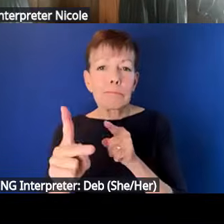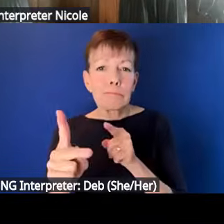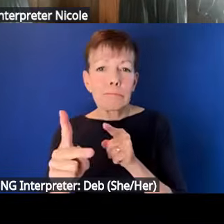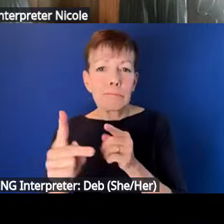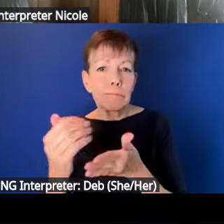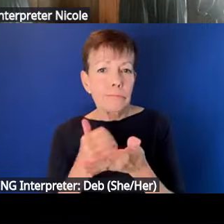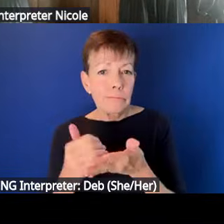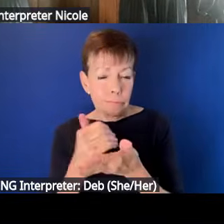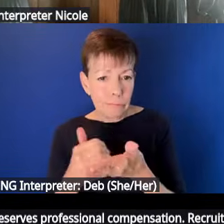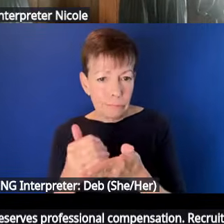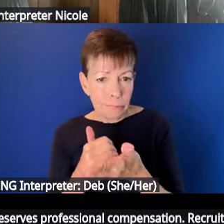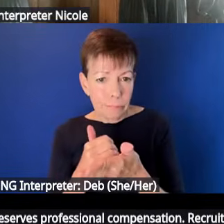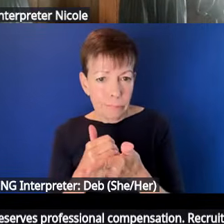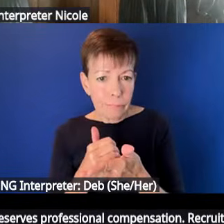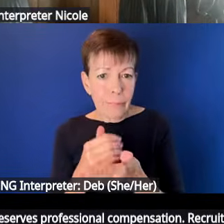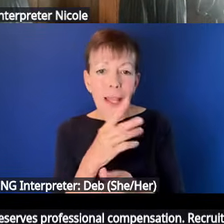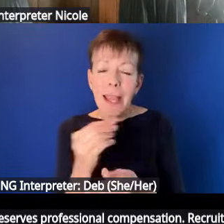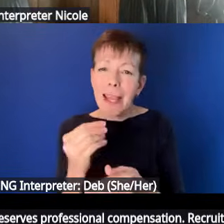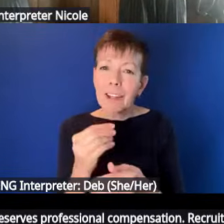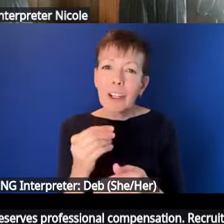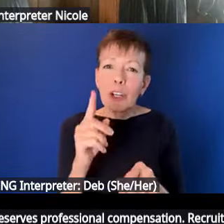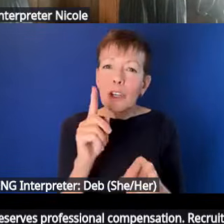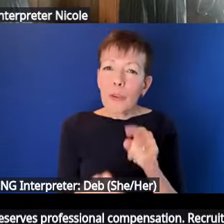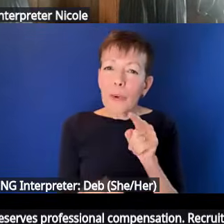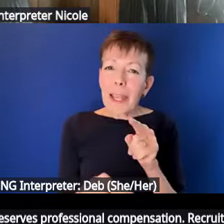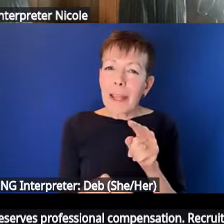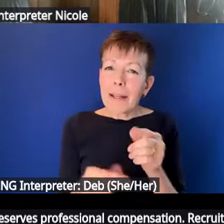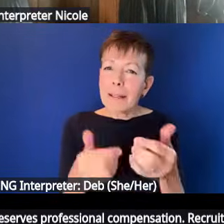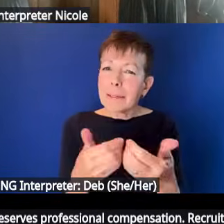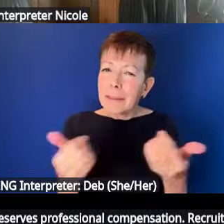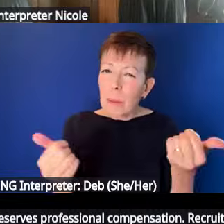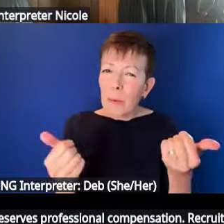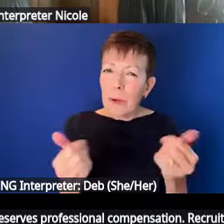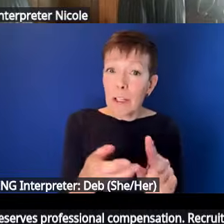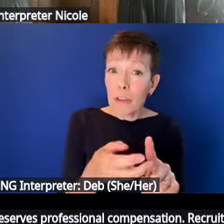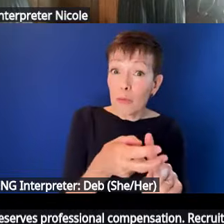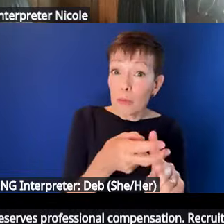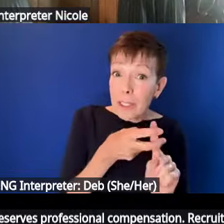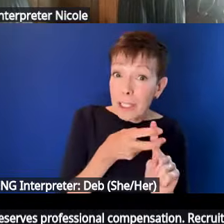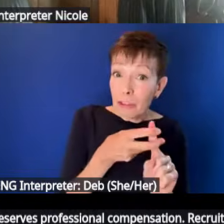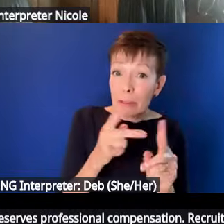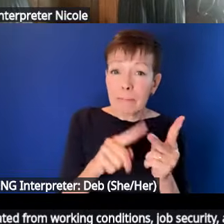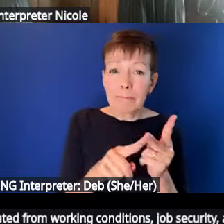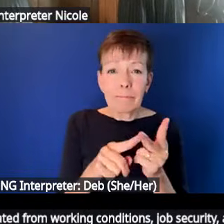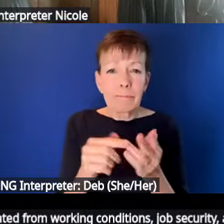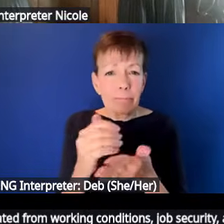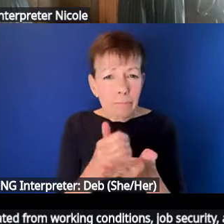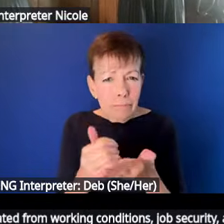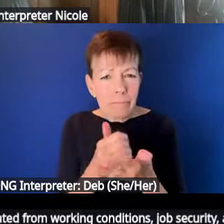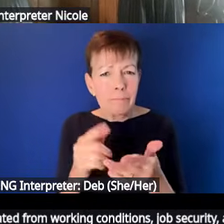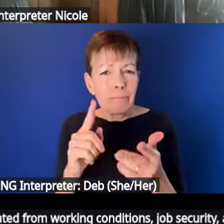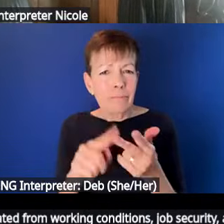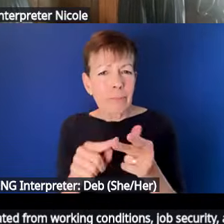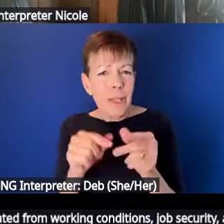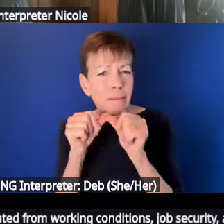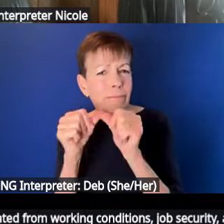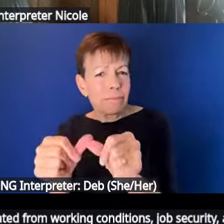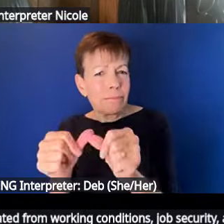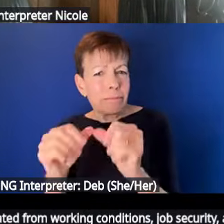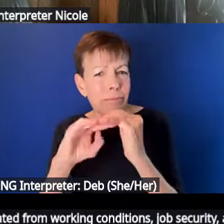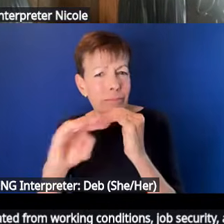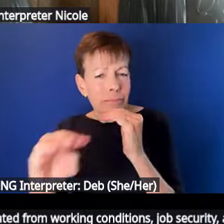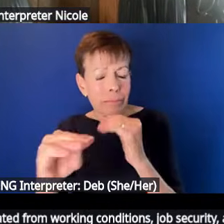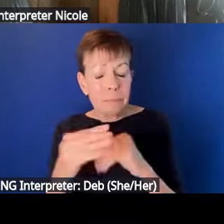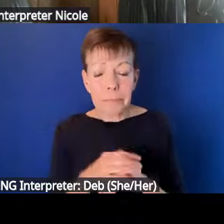cannot be separated from working conditions, job security, and professional compensation for professional work. Access